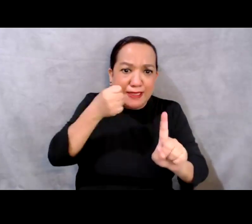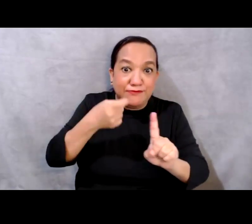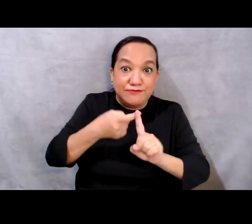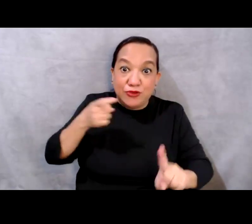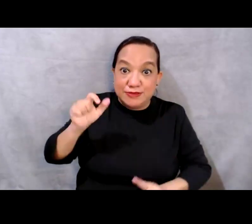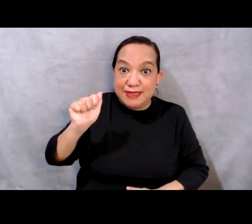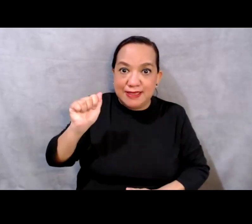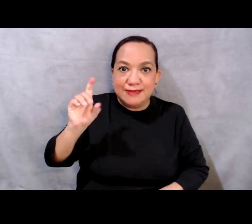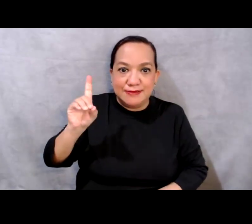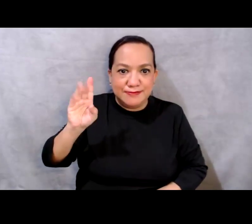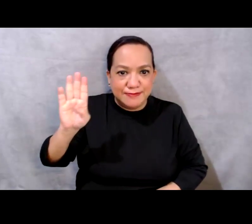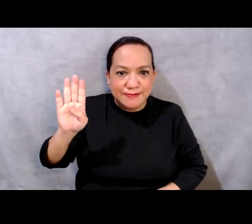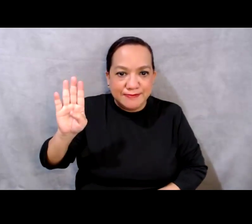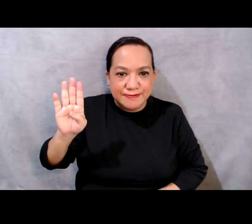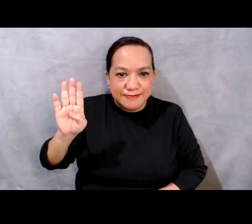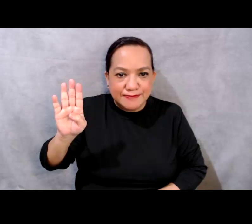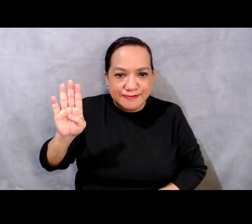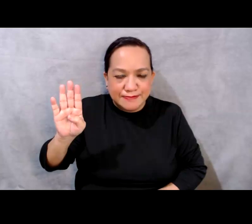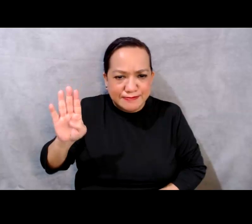thing. As recent as